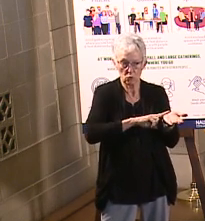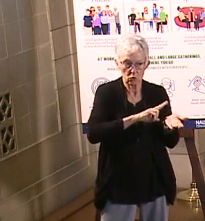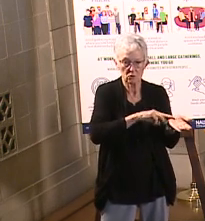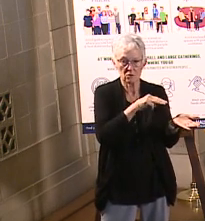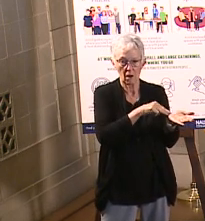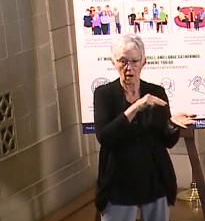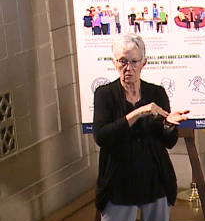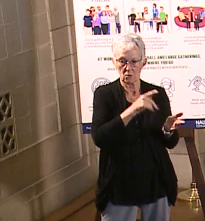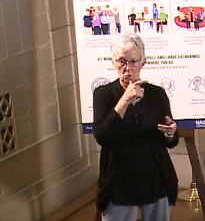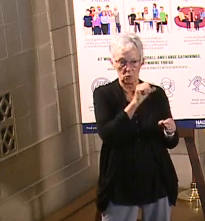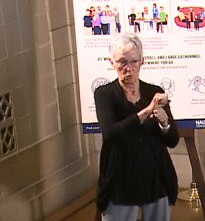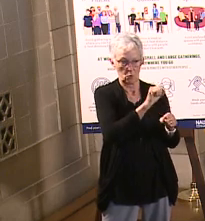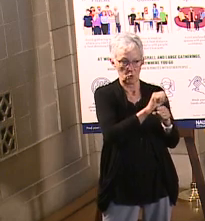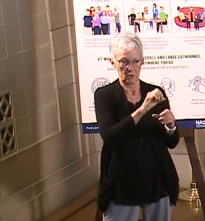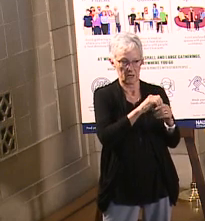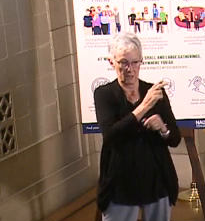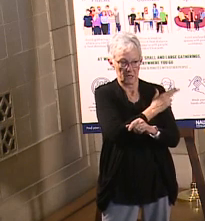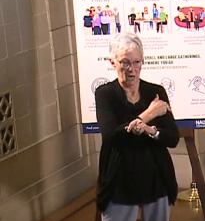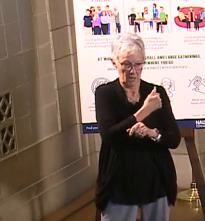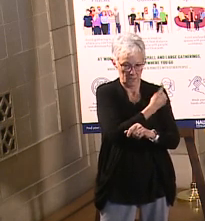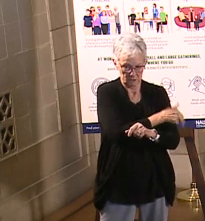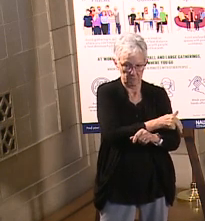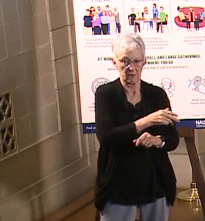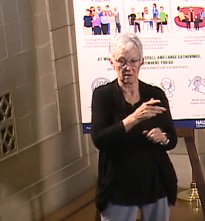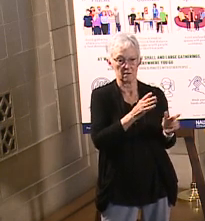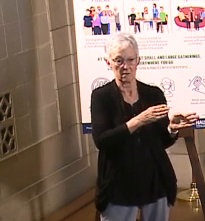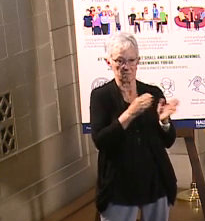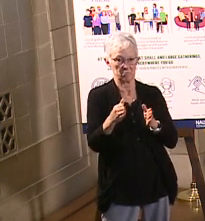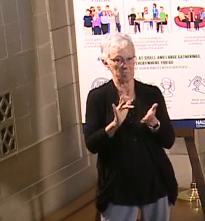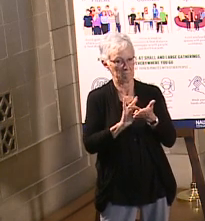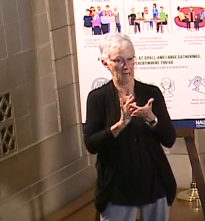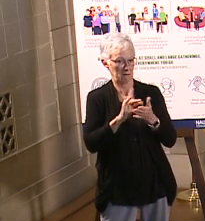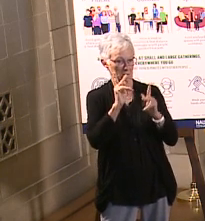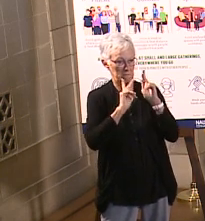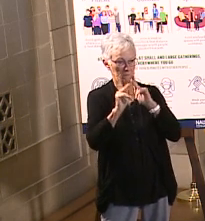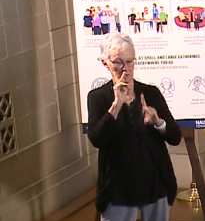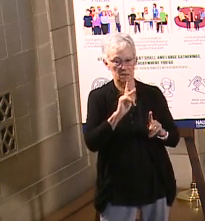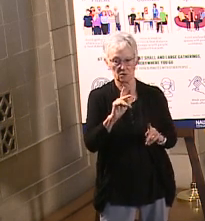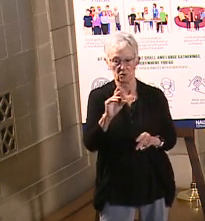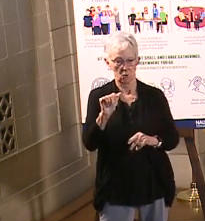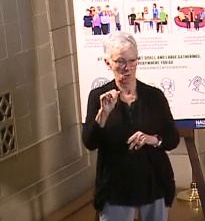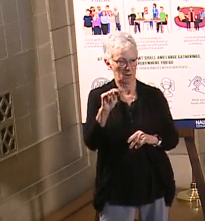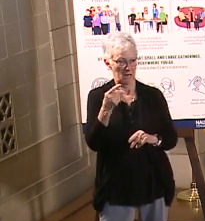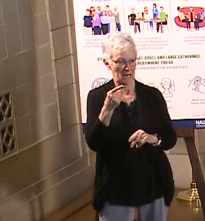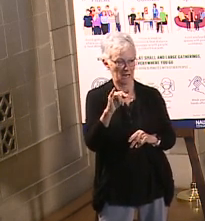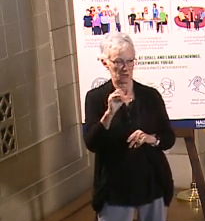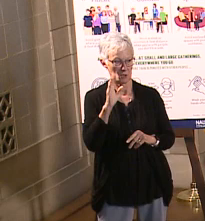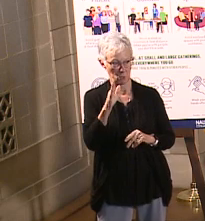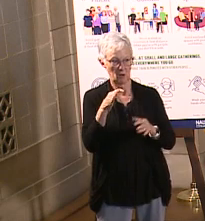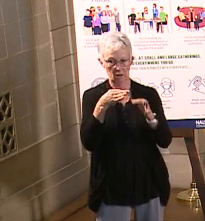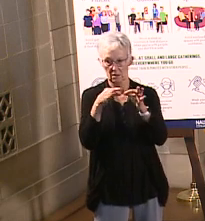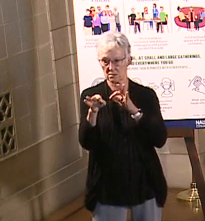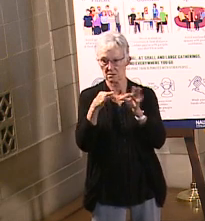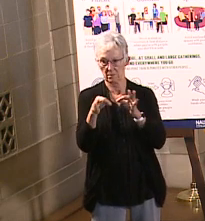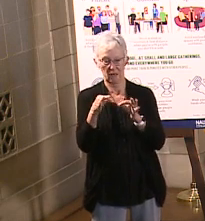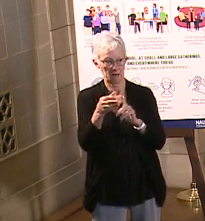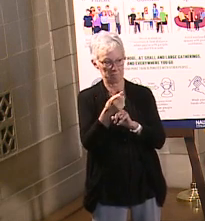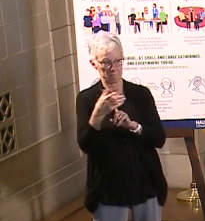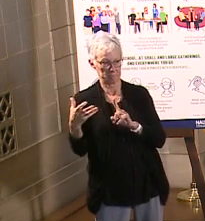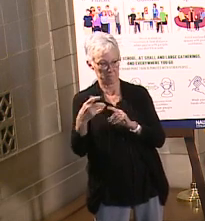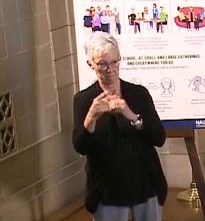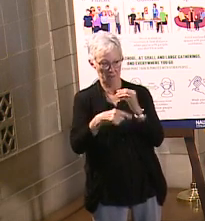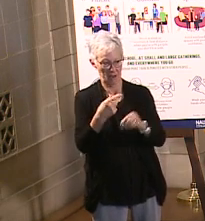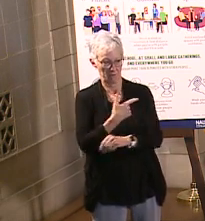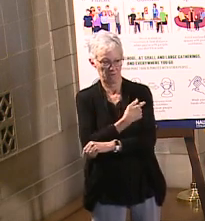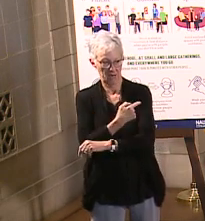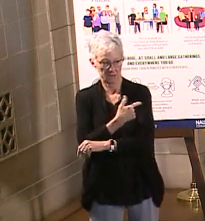And Angie Ling is going to give us an overall update on where we are with regard to that vaccination plan. So Angie, could you come up, please, and give us a few more